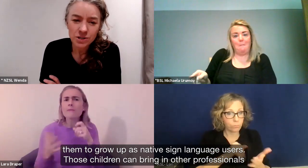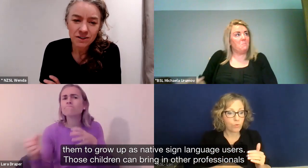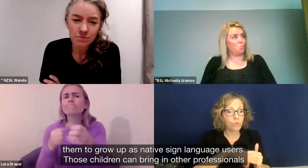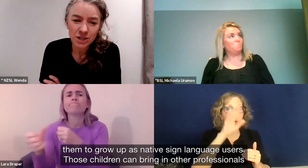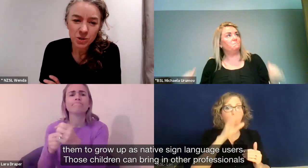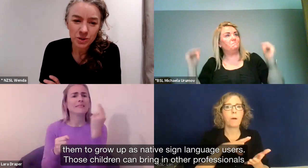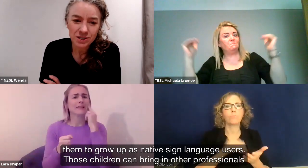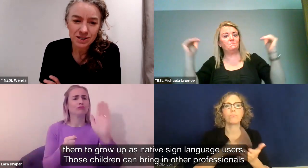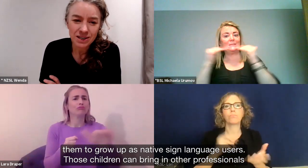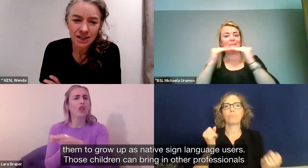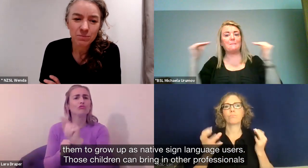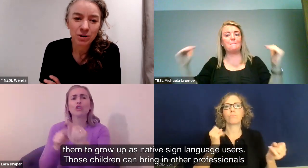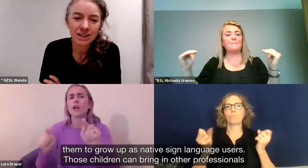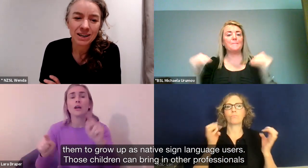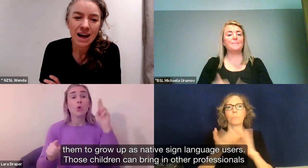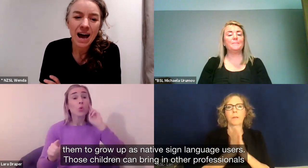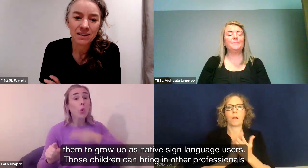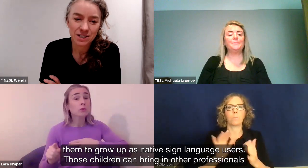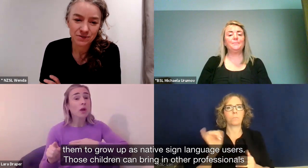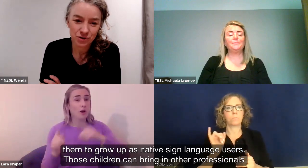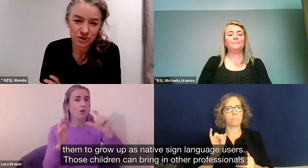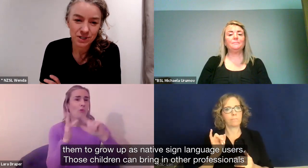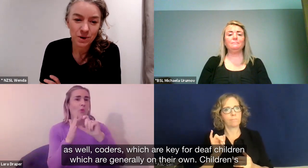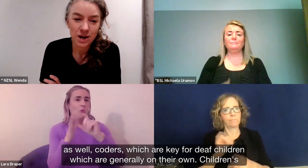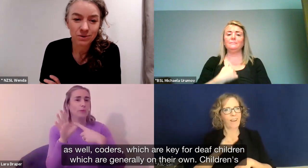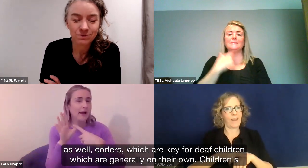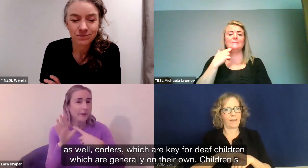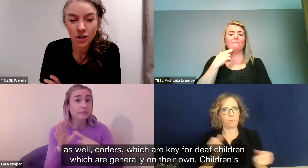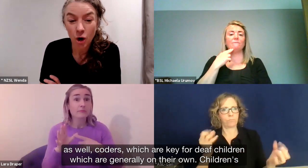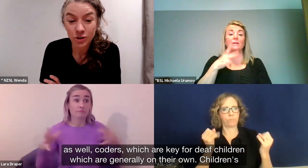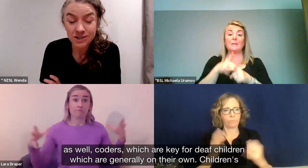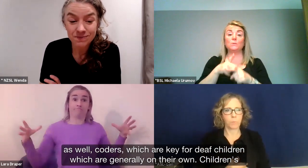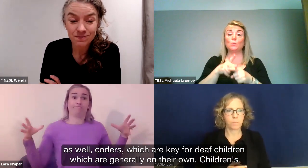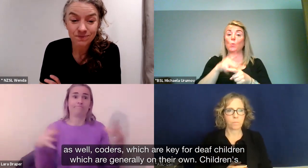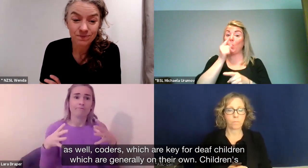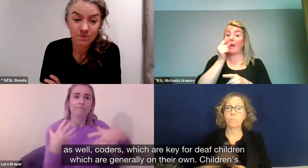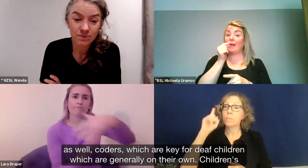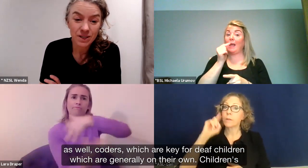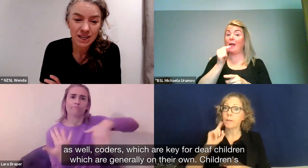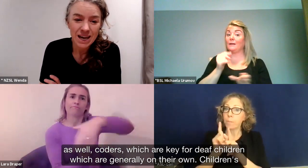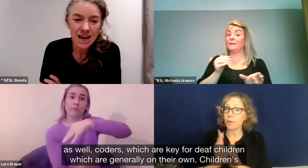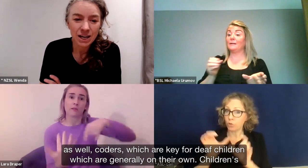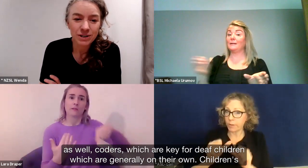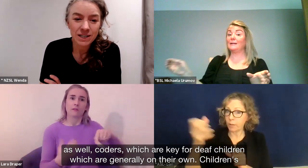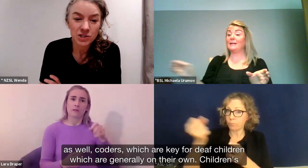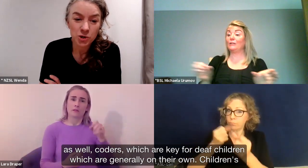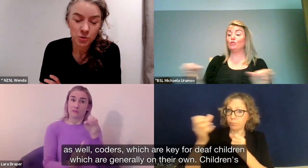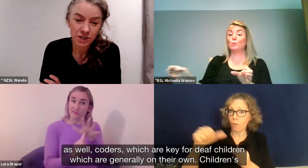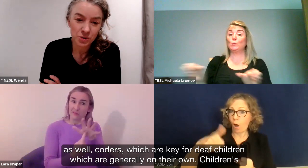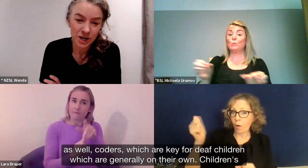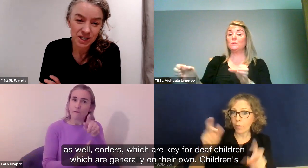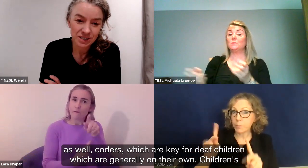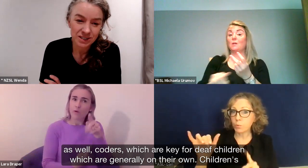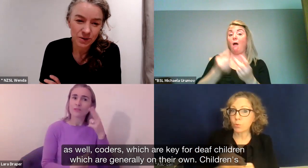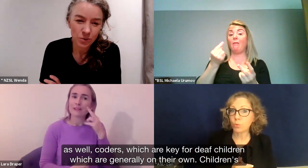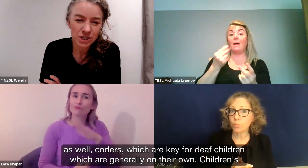Those deaf mentors can bring in other deaf children as well. Coders. And create social